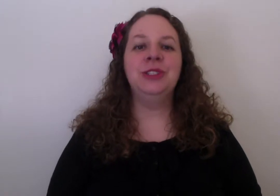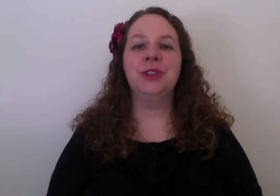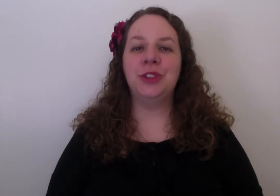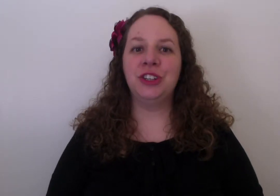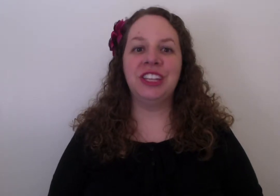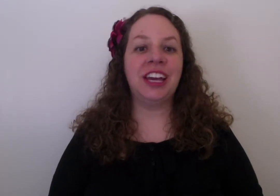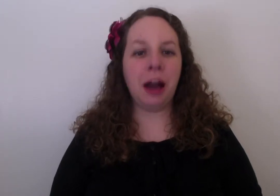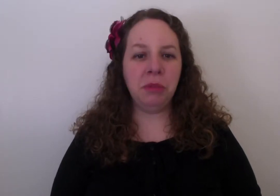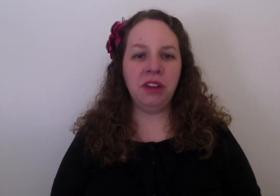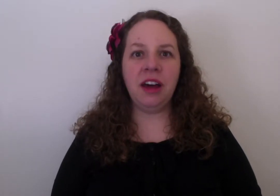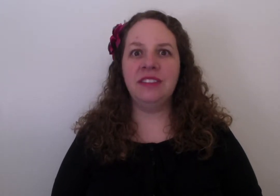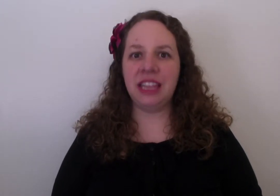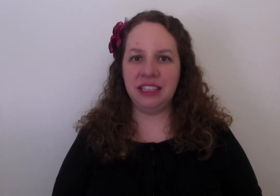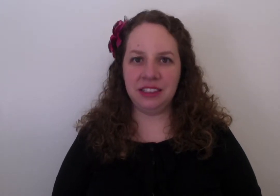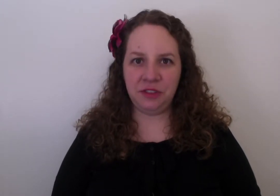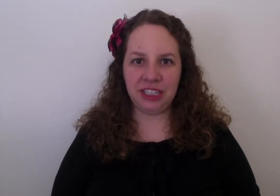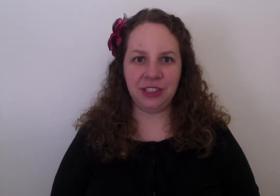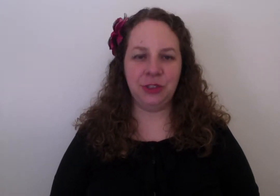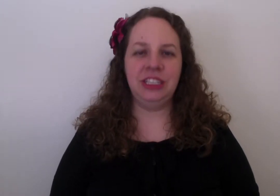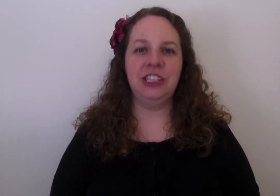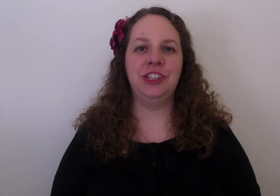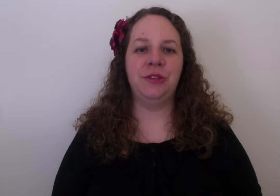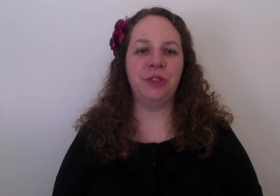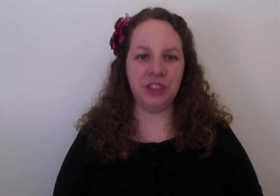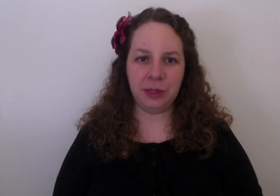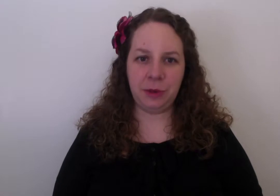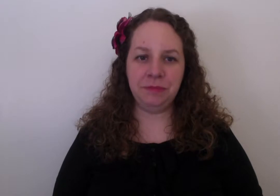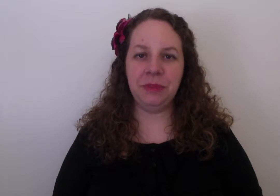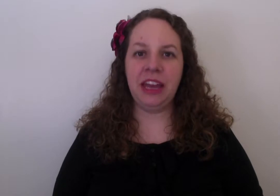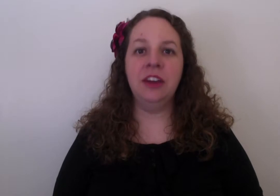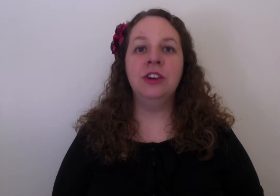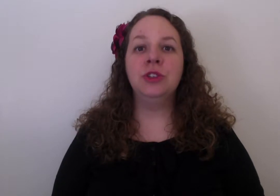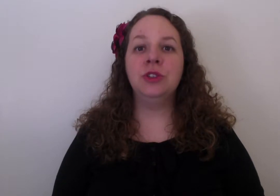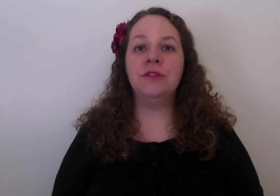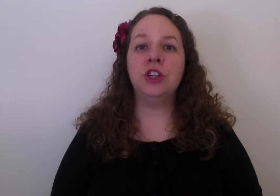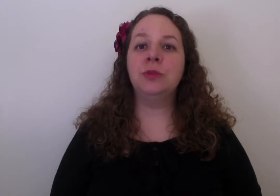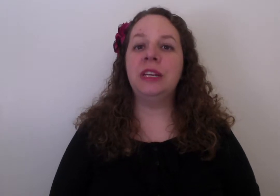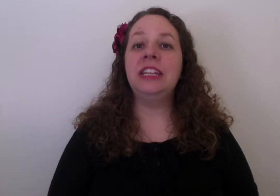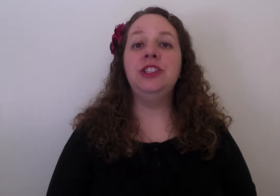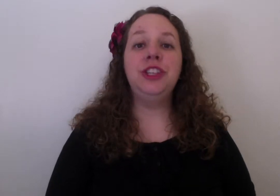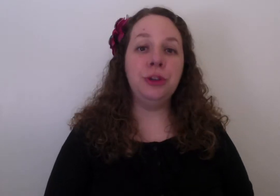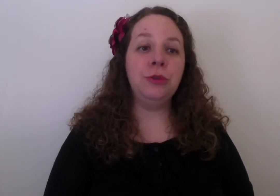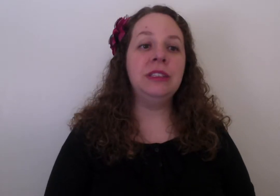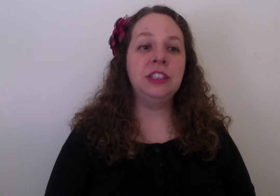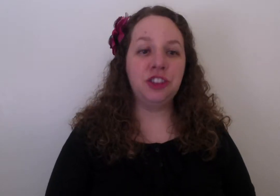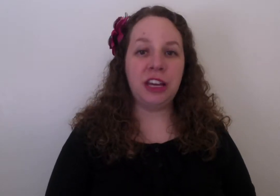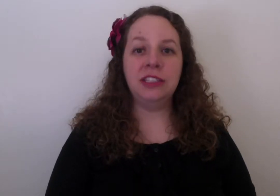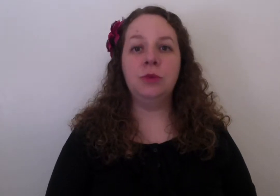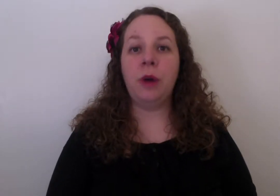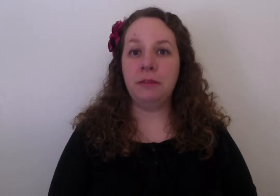There's a couple of signs and phrases you'll need to know for this one. The first one is, you suggest what?